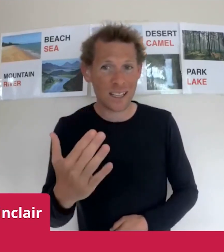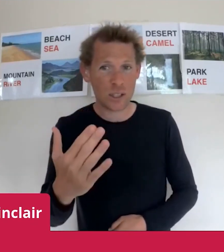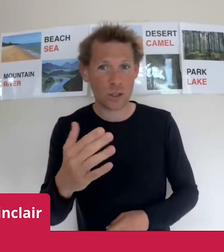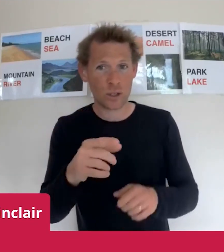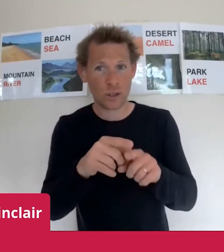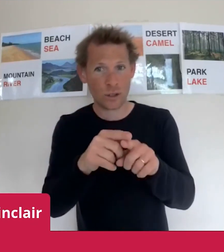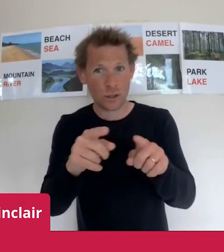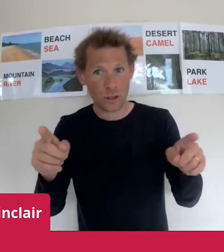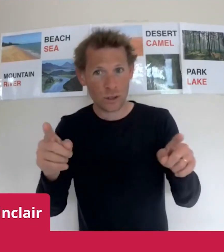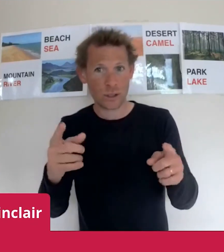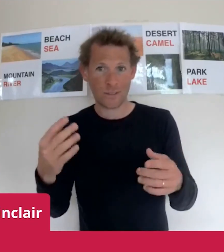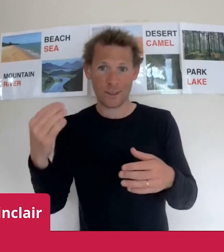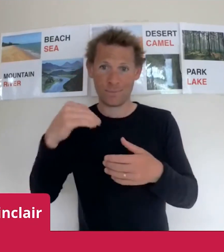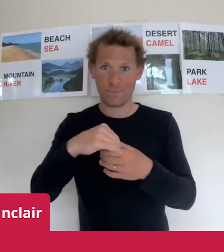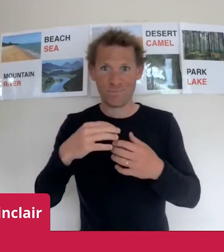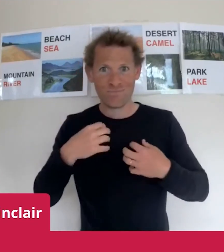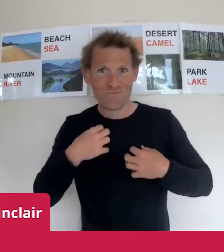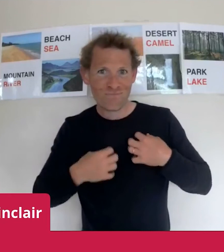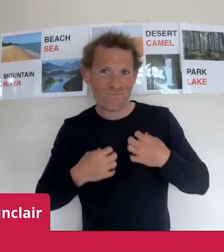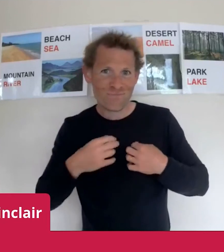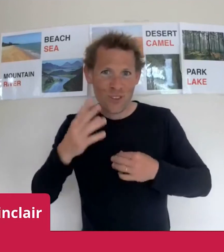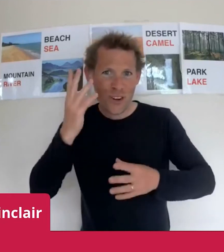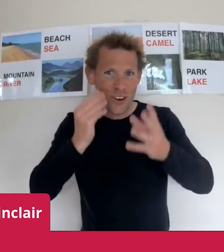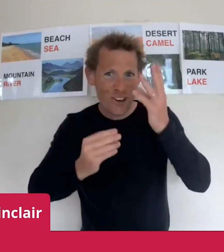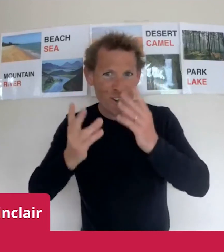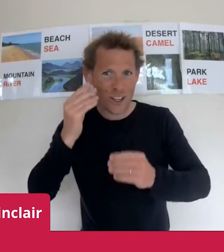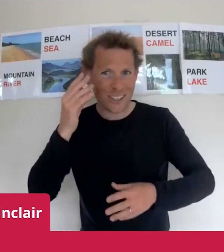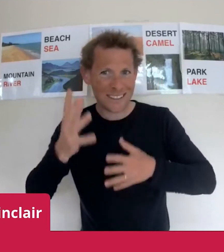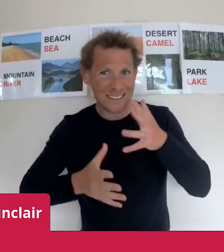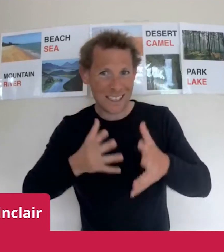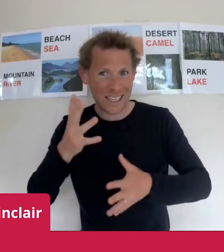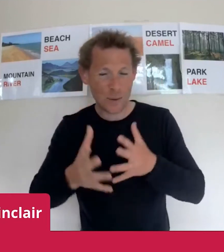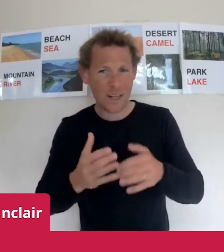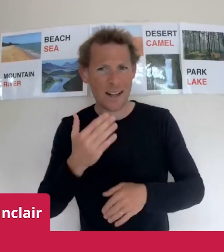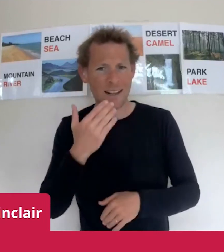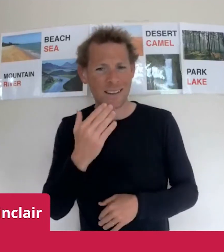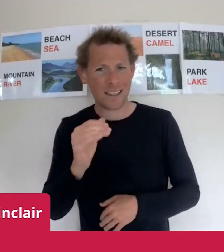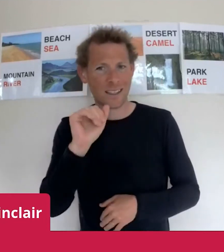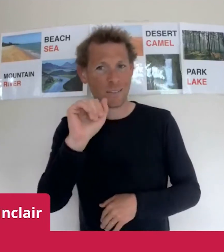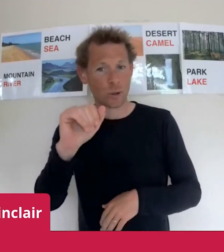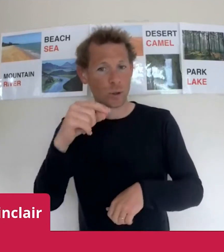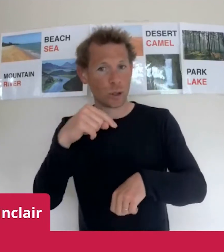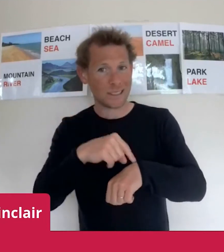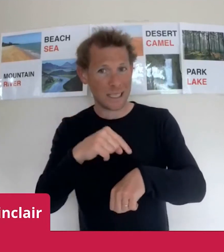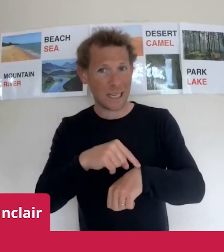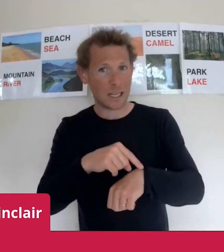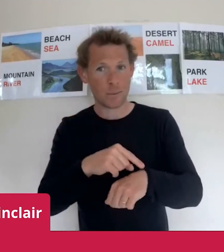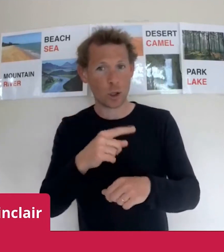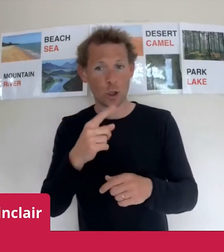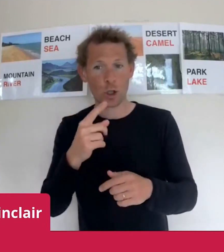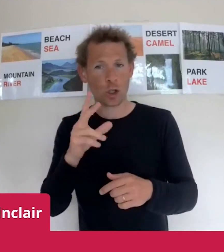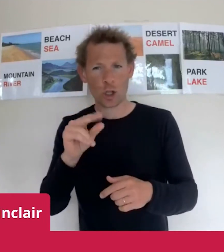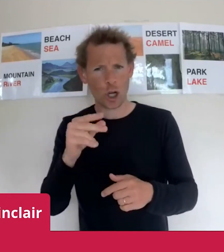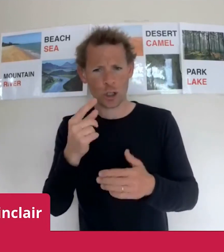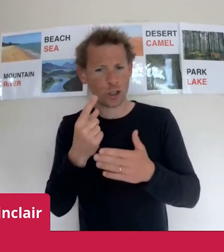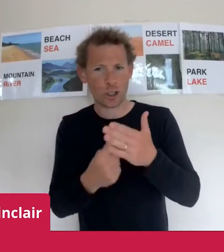just want to say a massive thank you to all of you for attending and for being motivated and interested in learning some sign